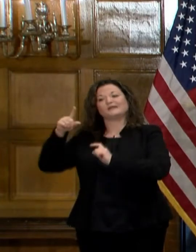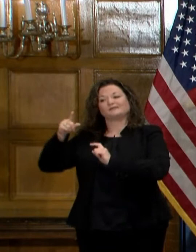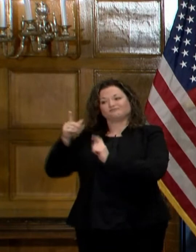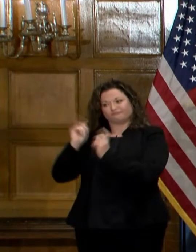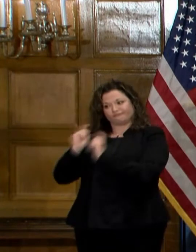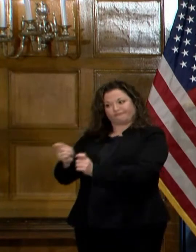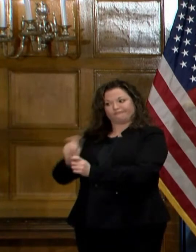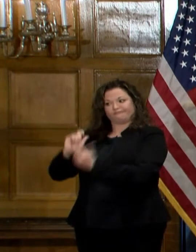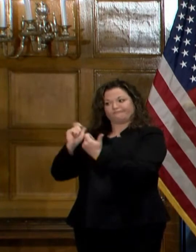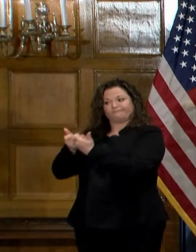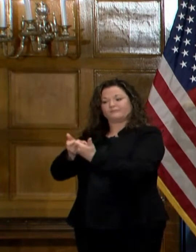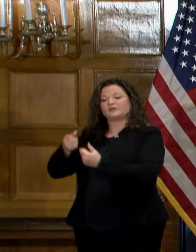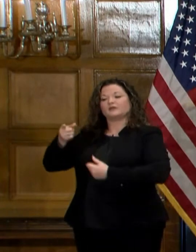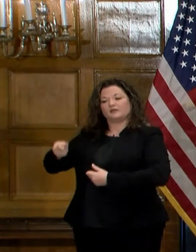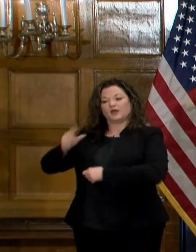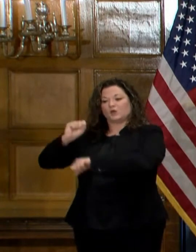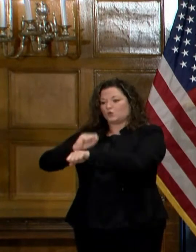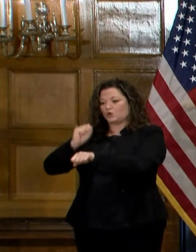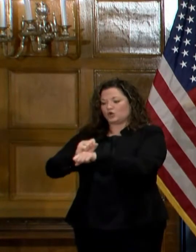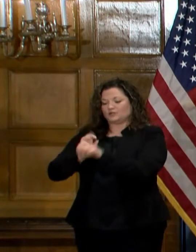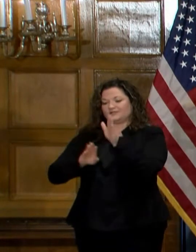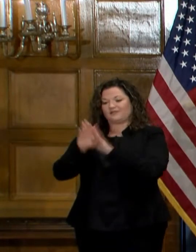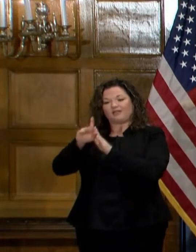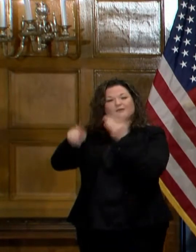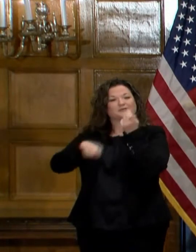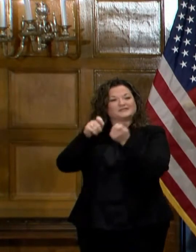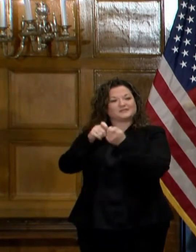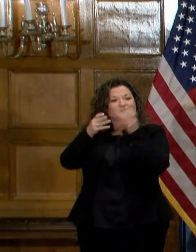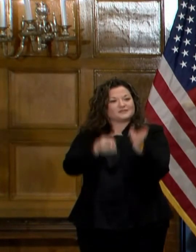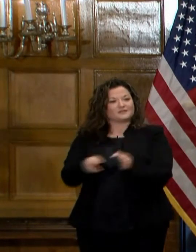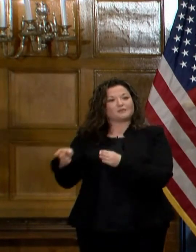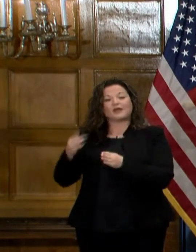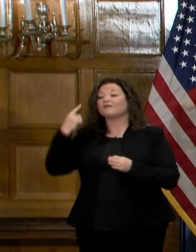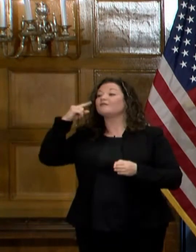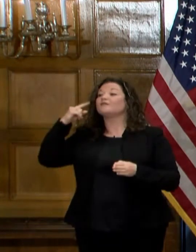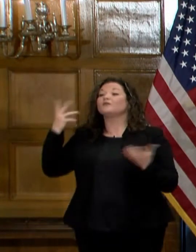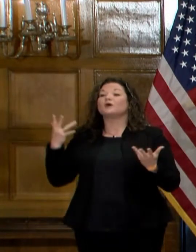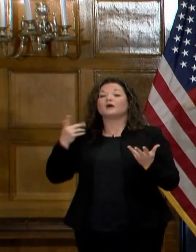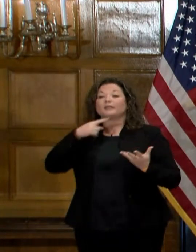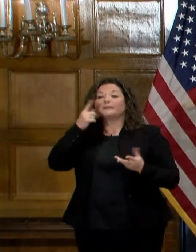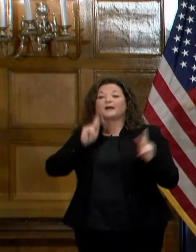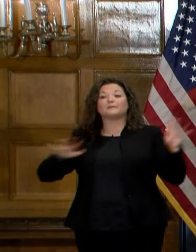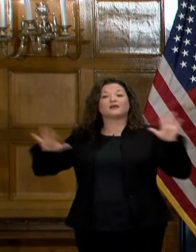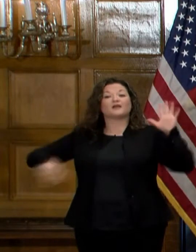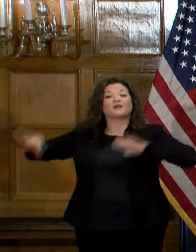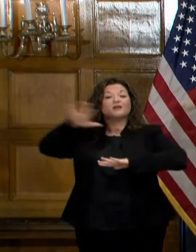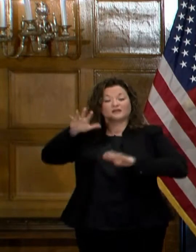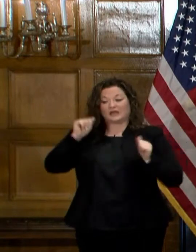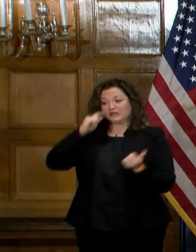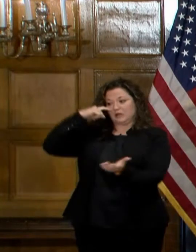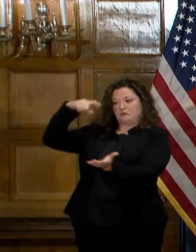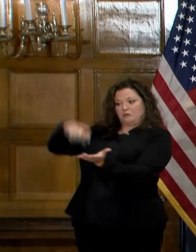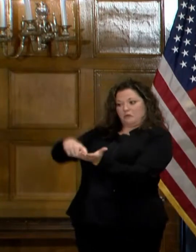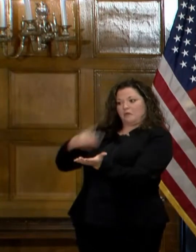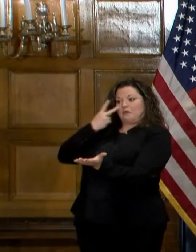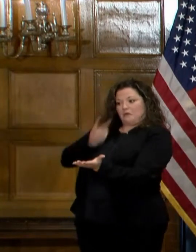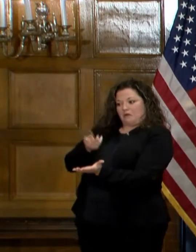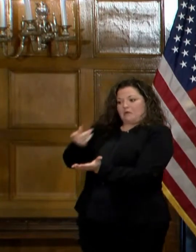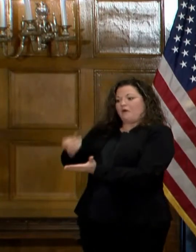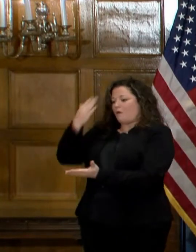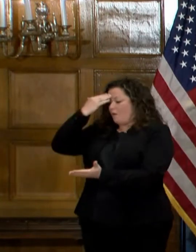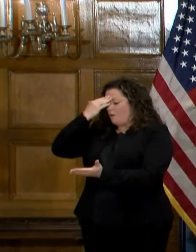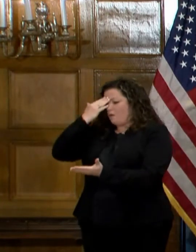a specific plan that the public can see, that they can know exactly what we are doing and how we are doing